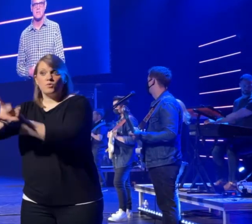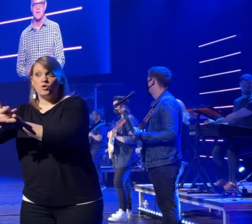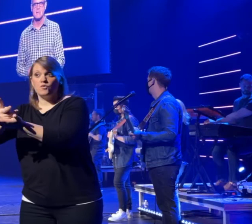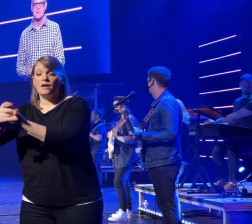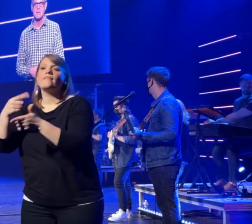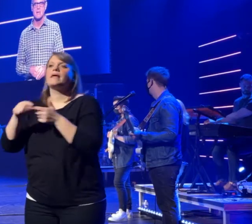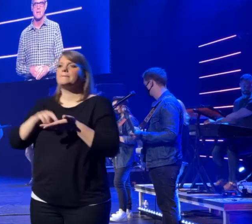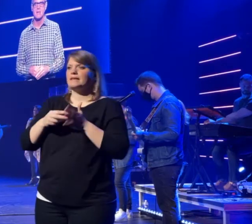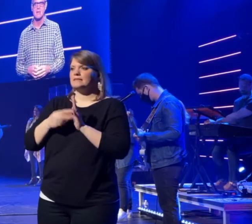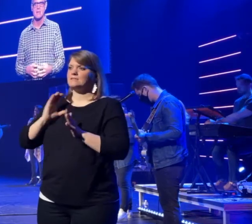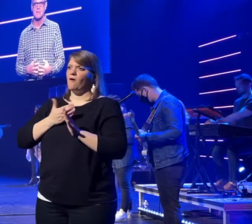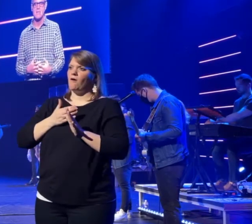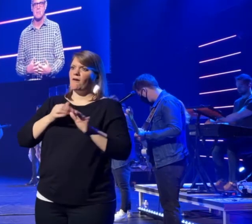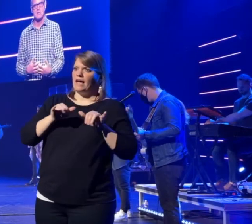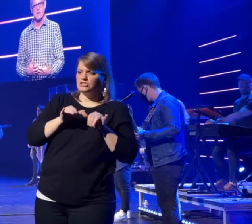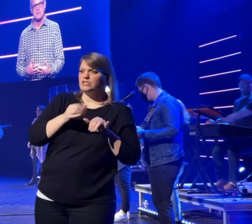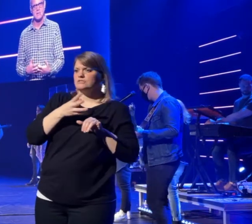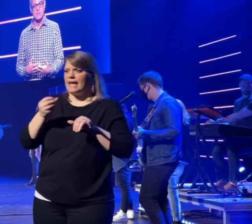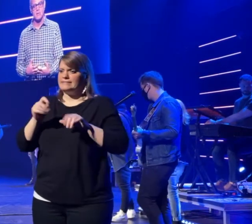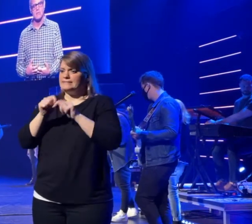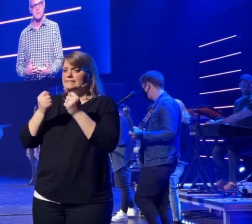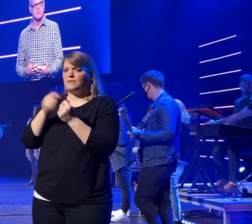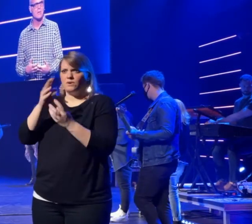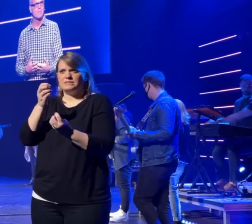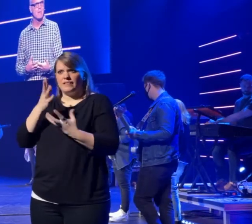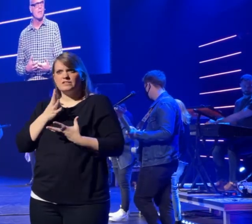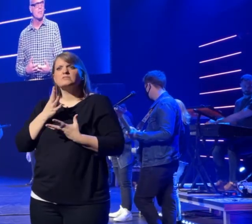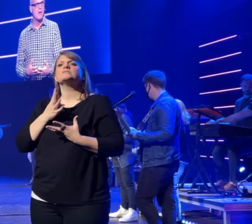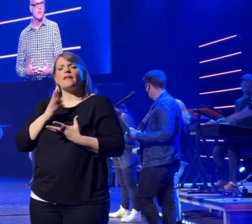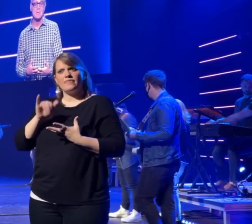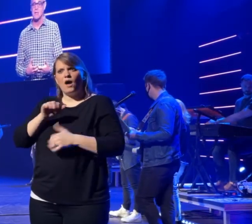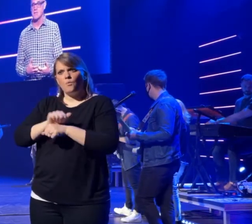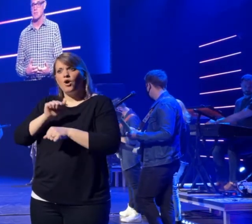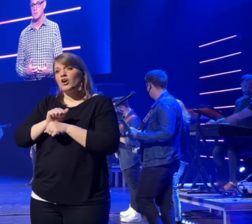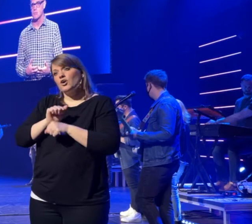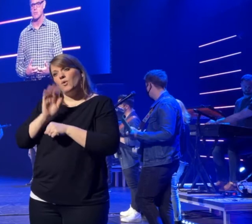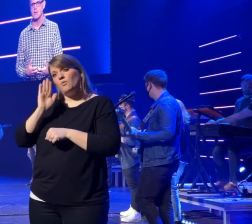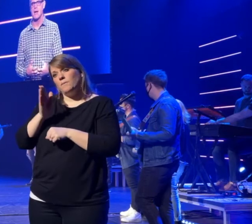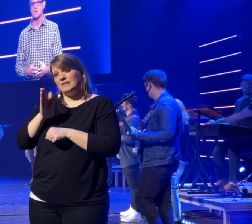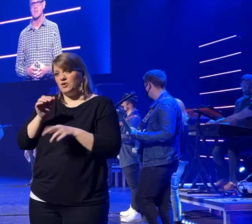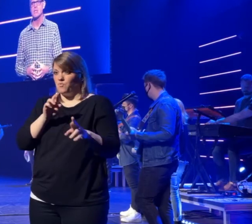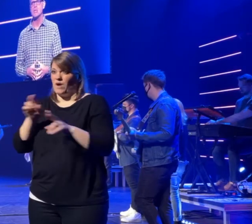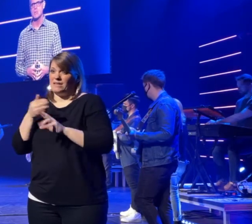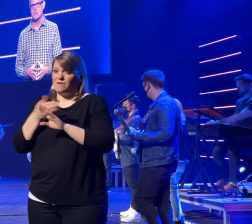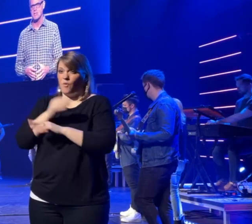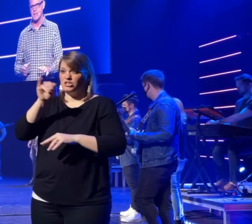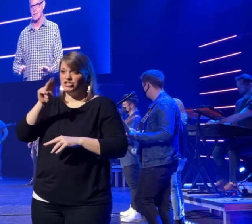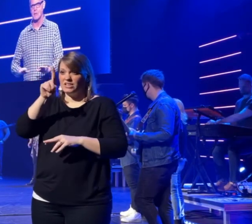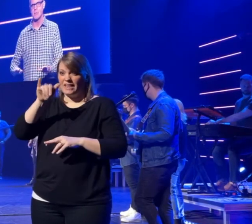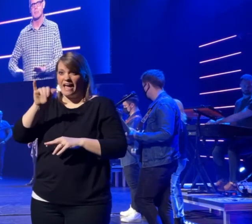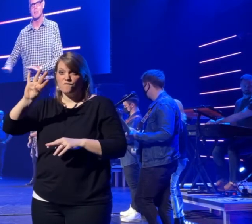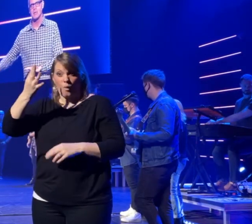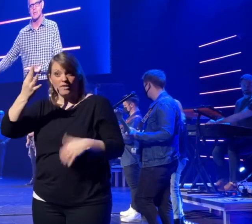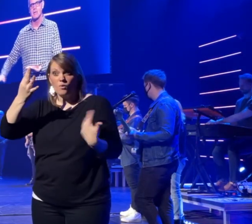engineers and teams tell us that they're going to do this work, that it probably could be done as soon as the 4th of July. So that's huge. That's just not a,